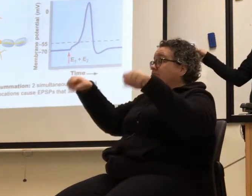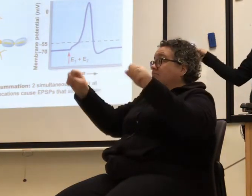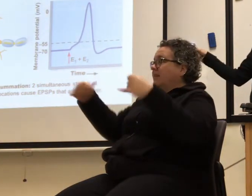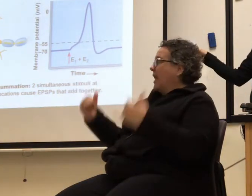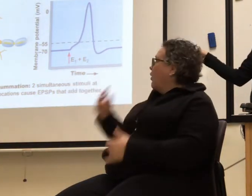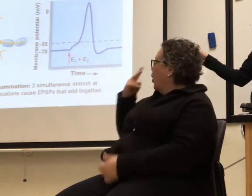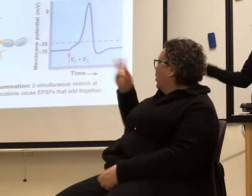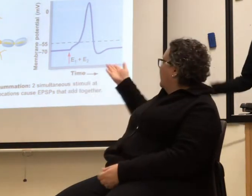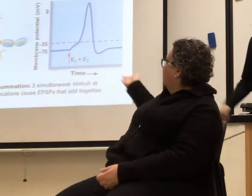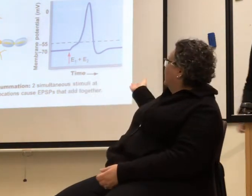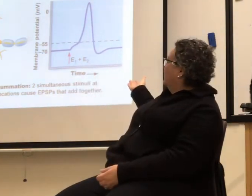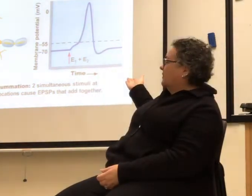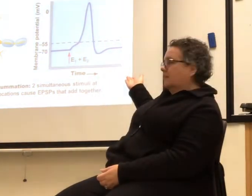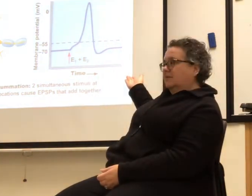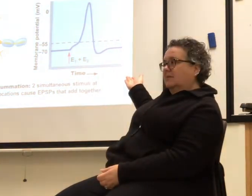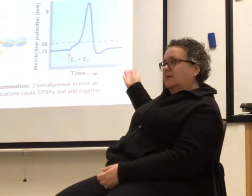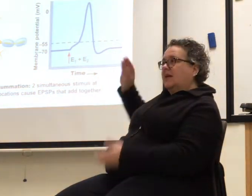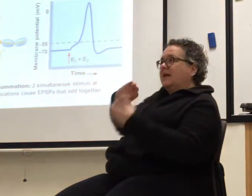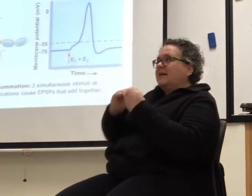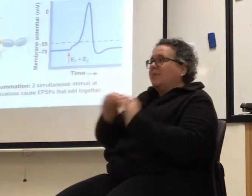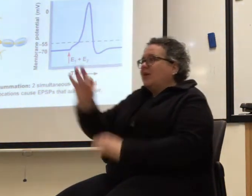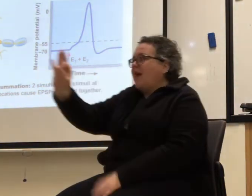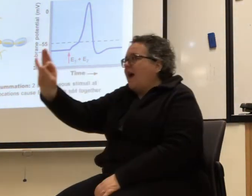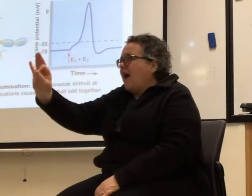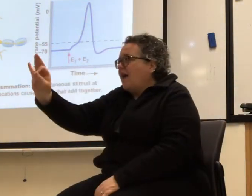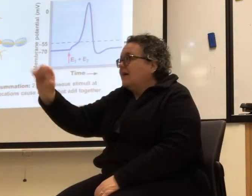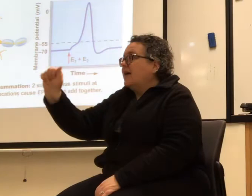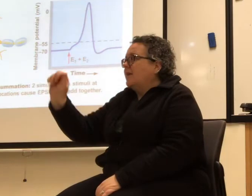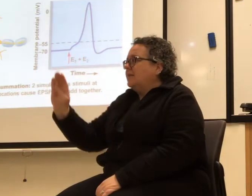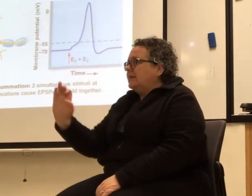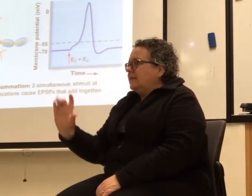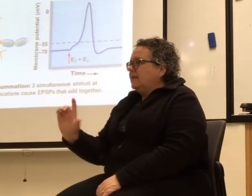one. Okay, you're on number 9.